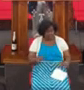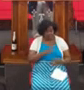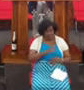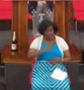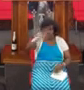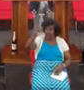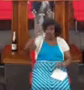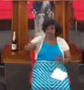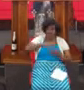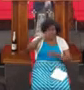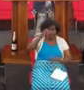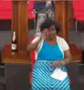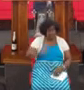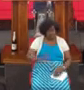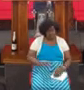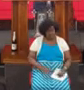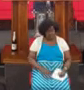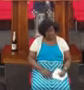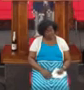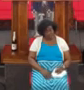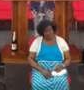God.